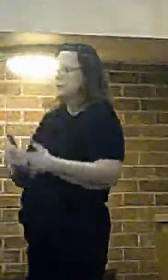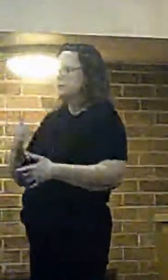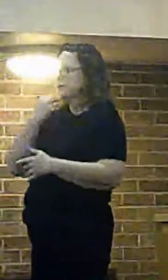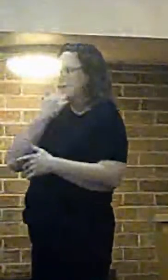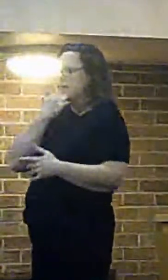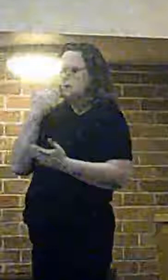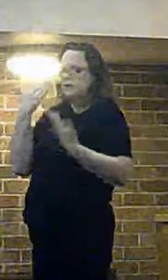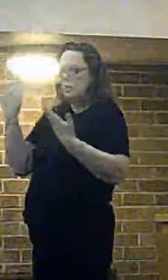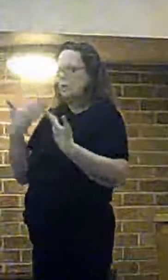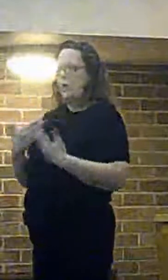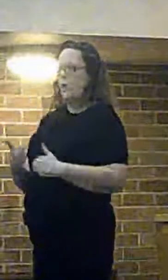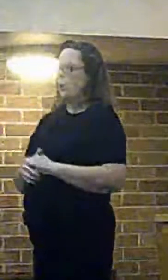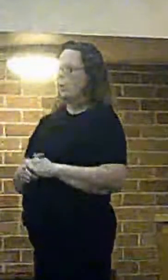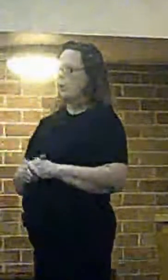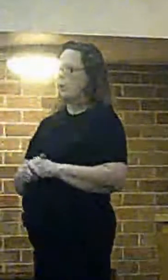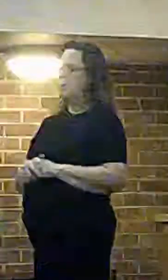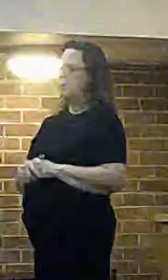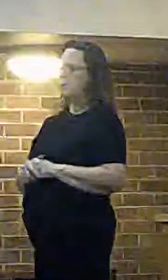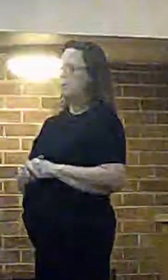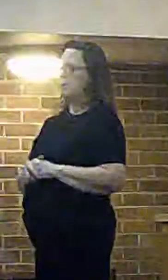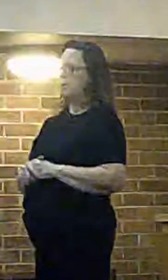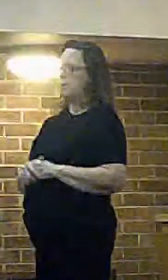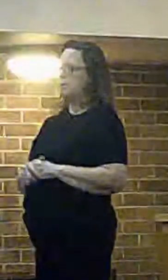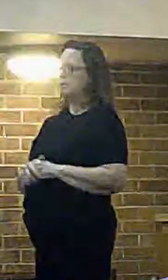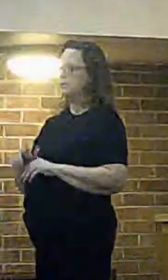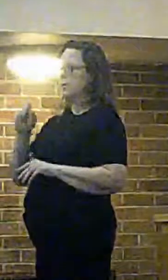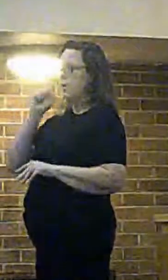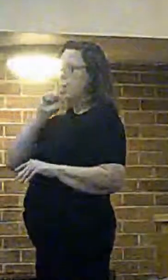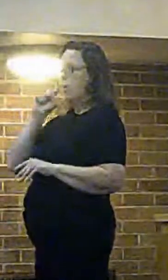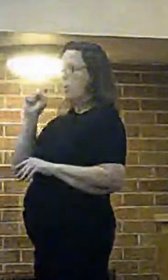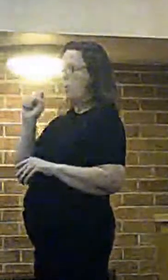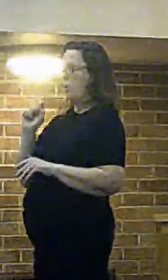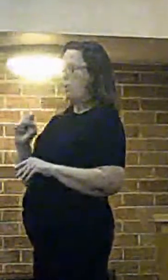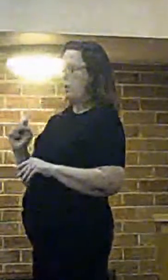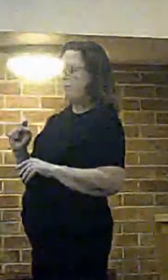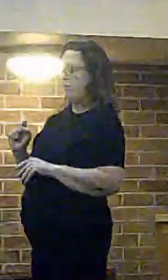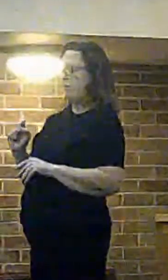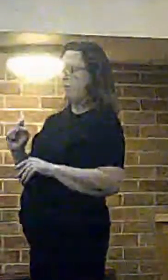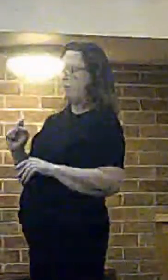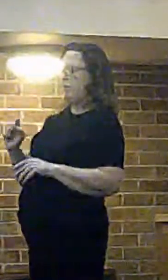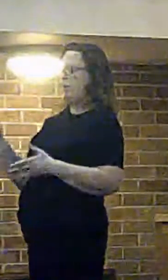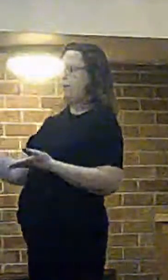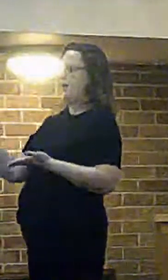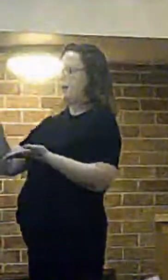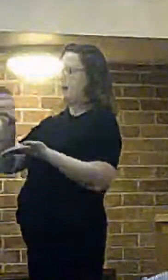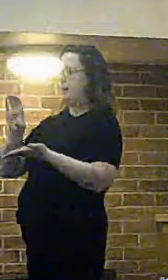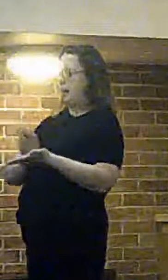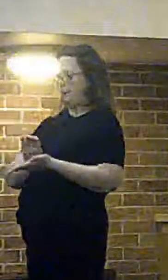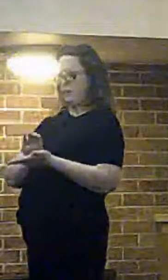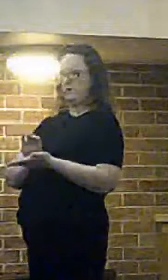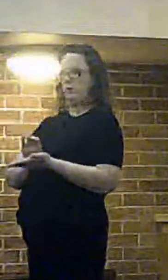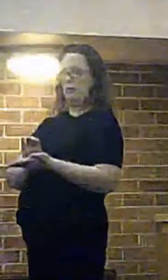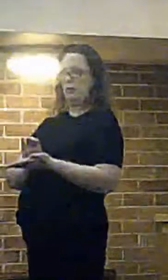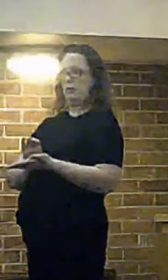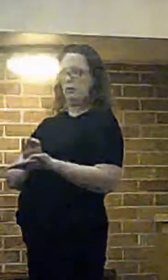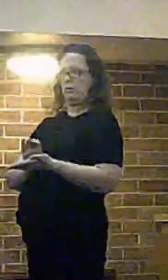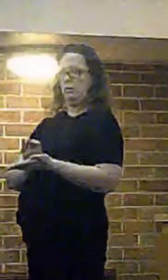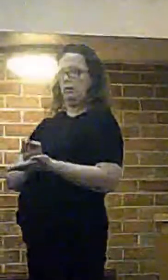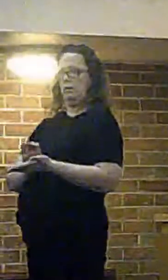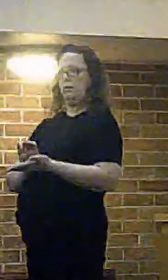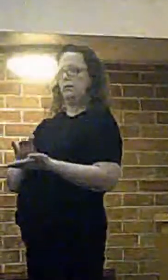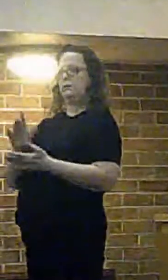alternative is that Wirral make a capital contribution to the cost of the library and the children's